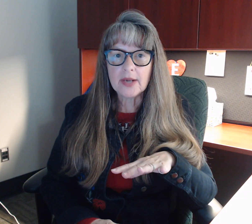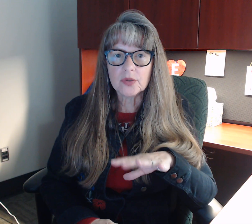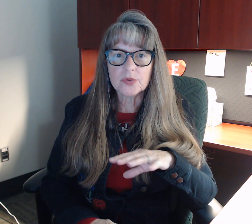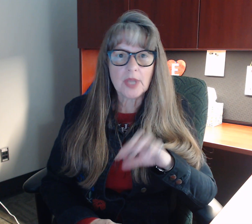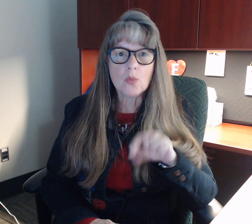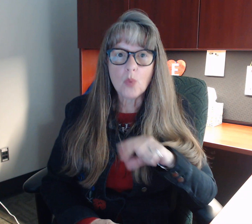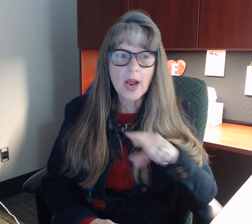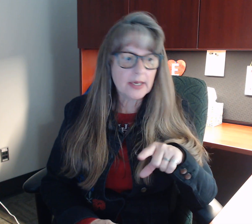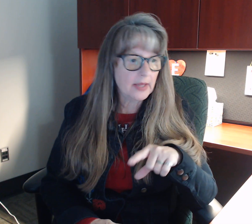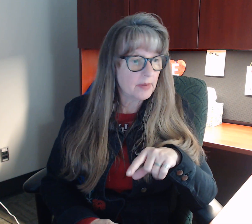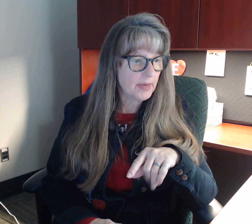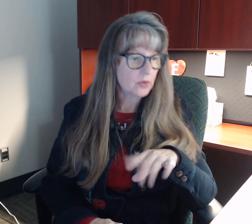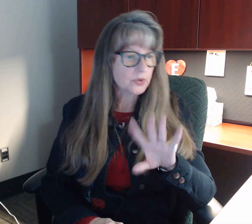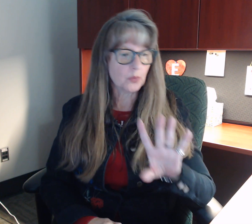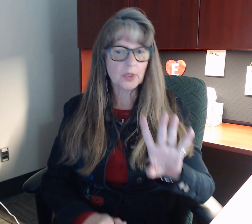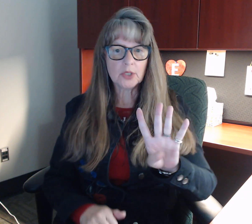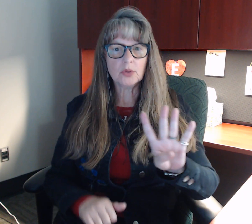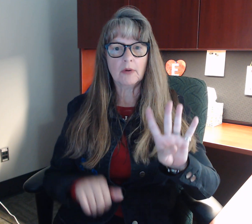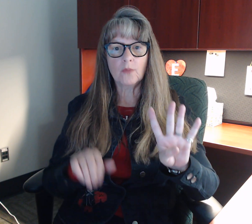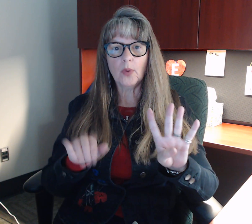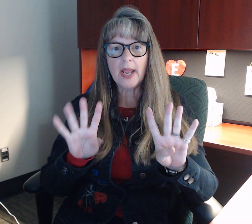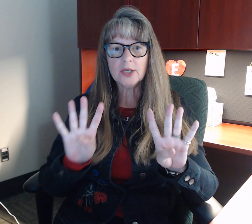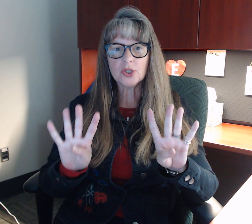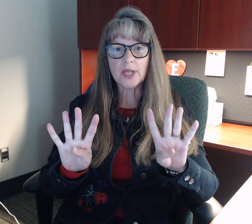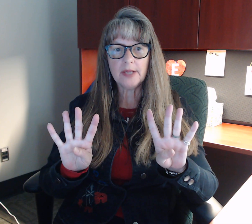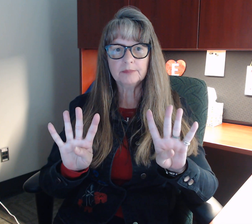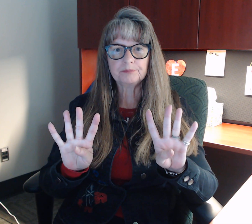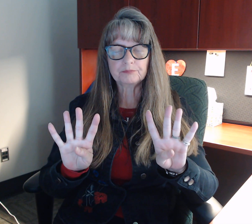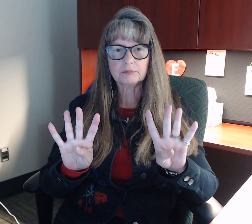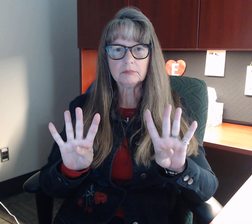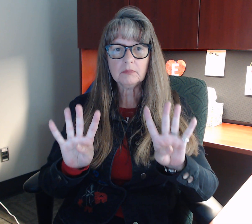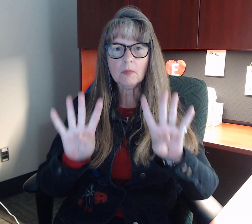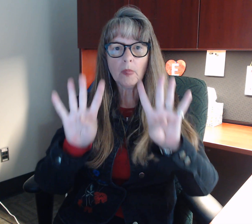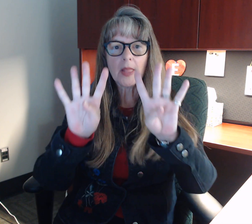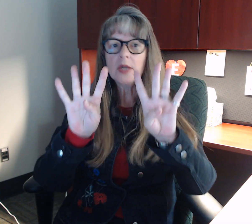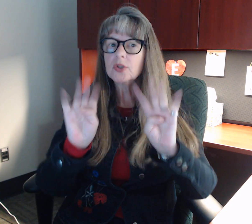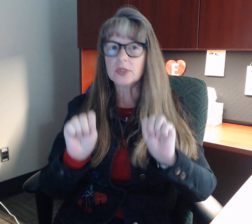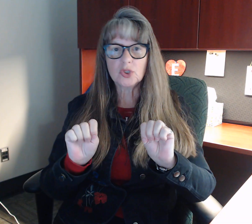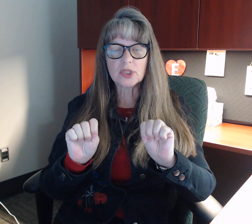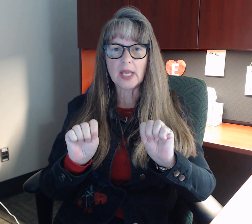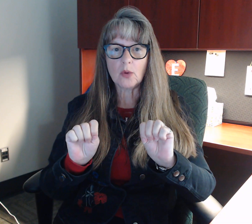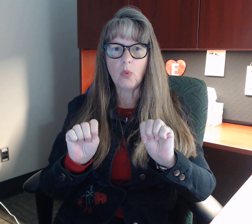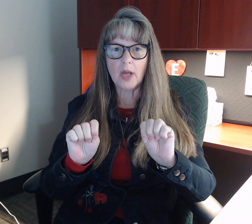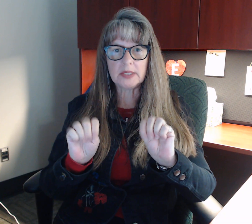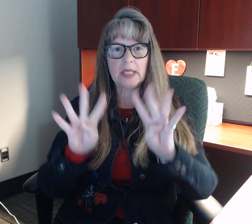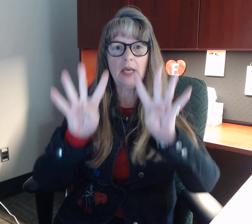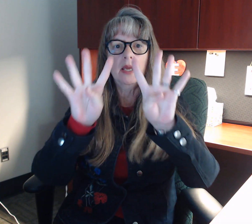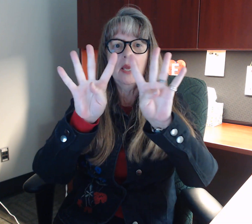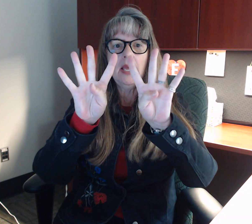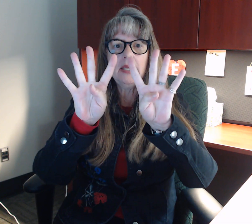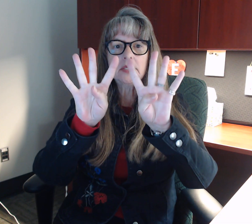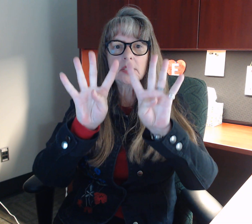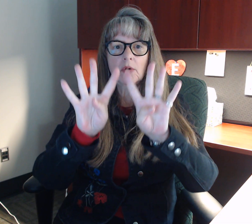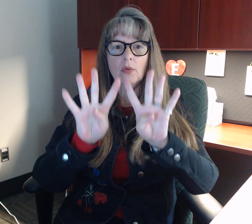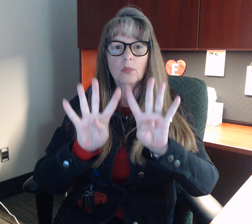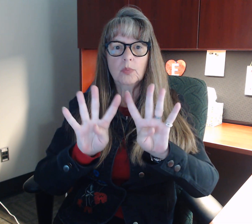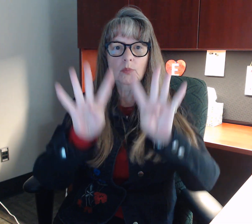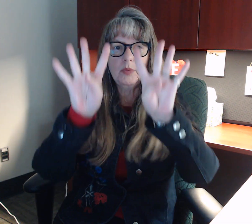candles and 1 in the middle. So we're going to do our 4-hand shape, just like Kwanzaa. And so we've got